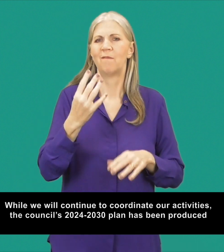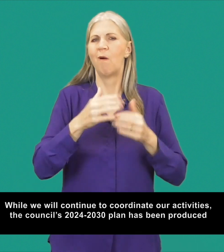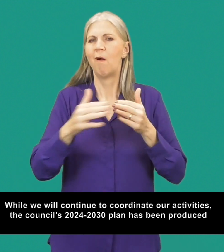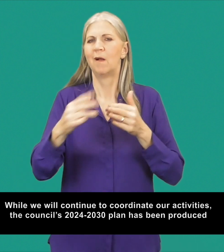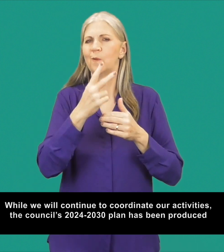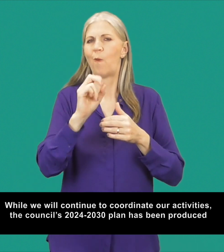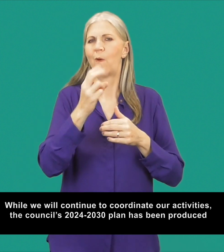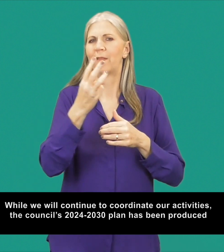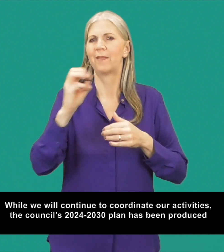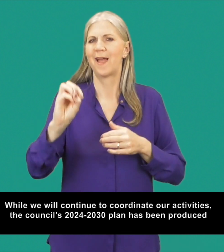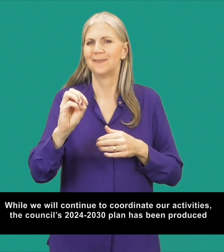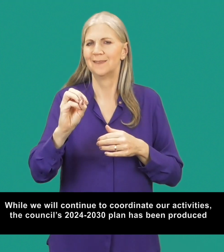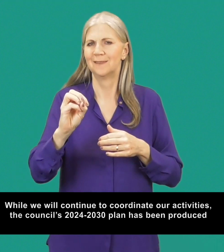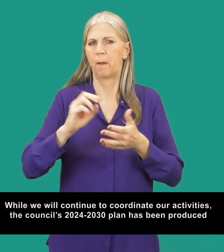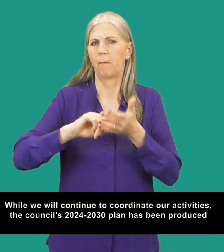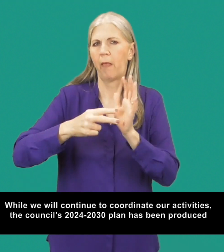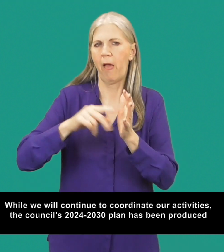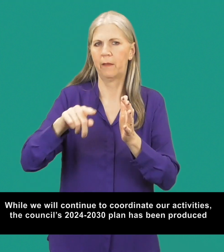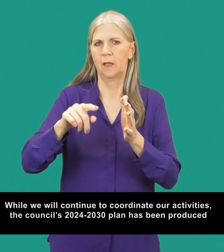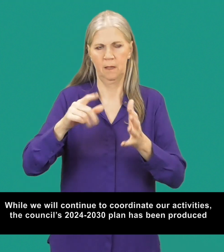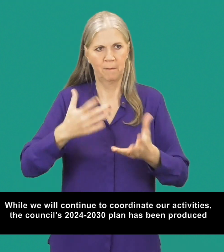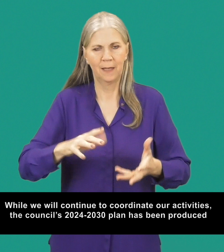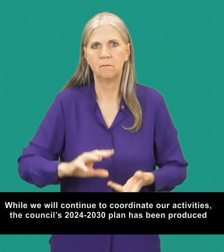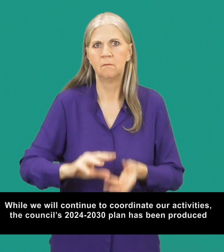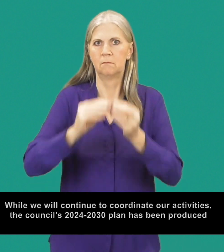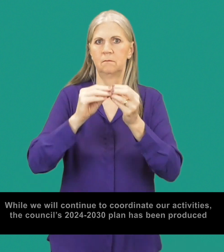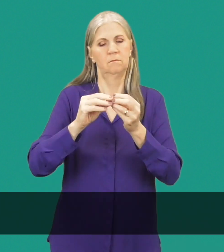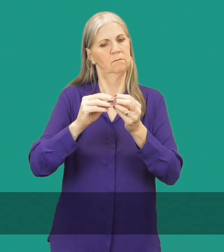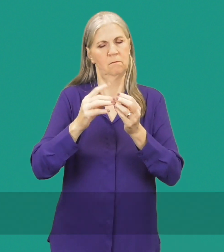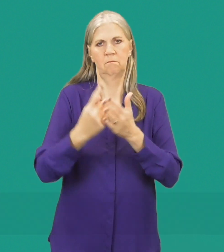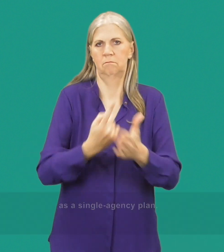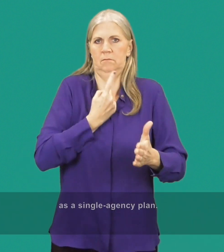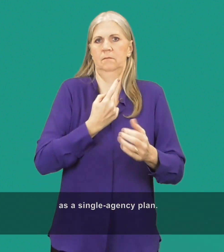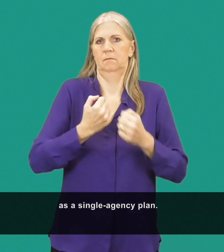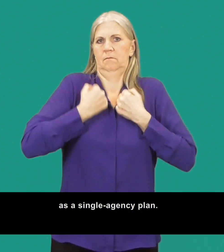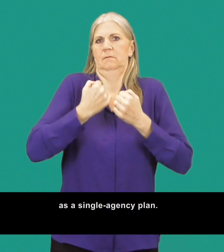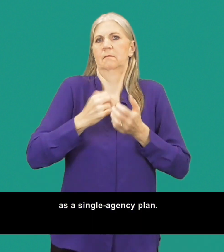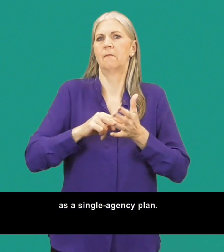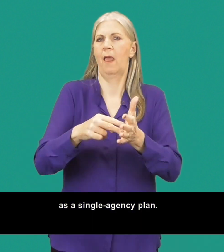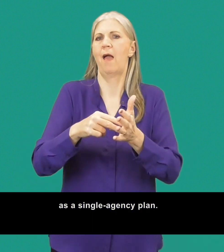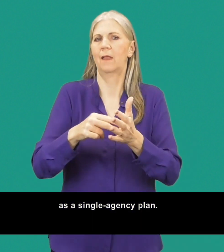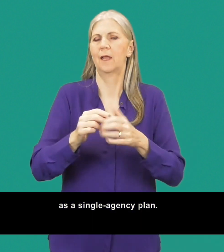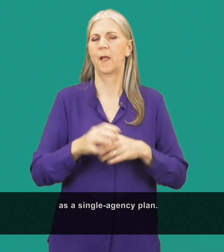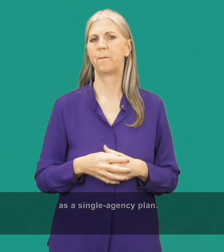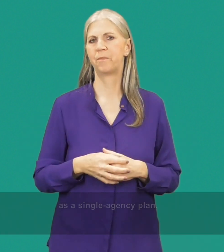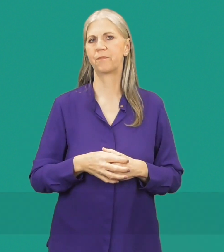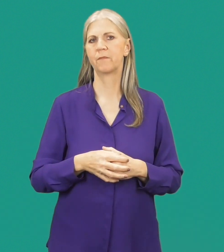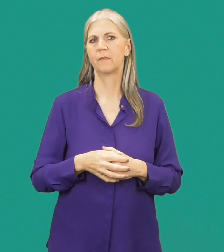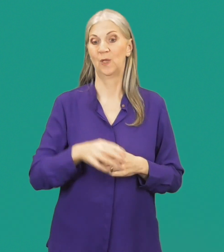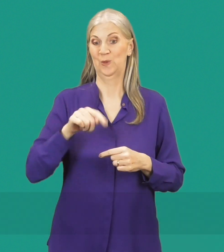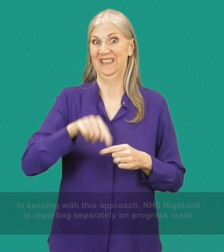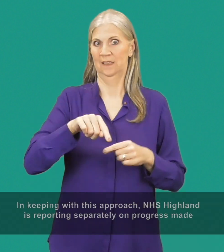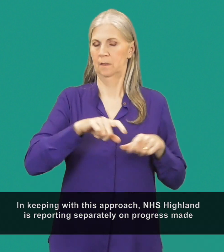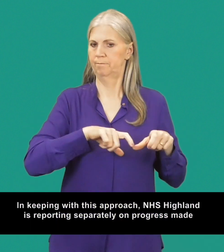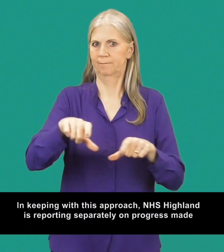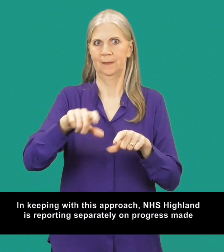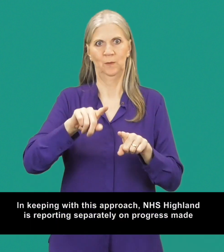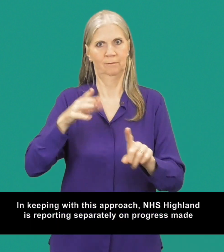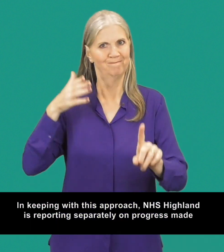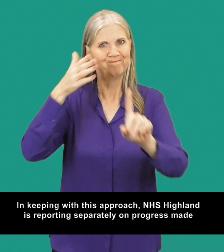produced as a single agency plan. In keeping with this approach, NHS Highland is